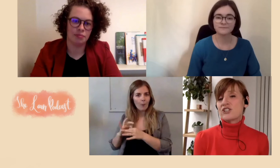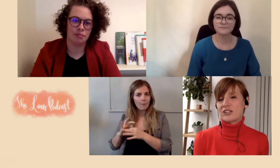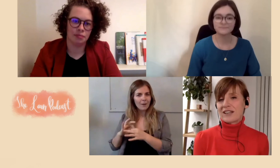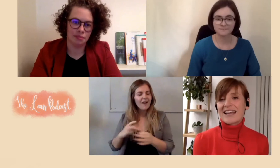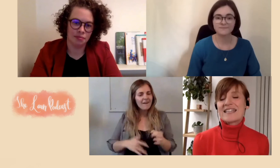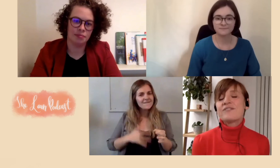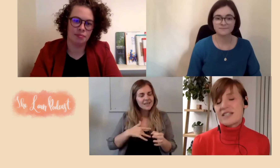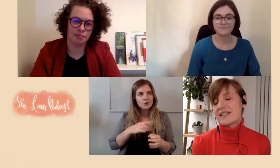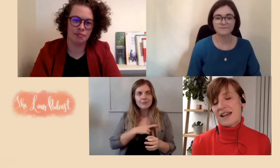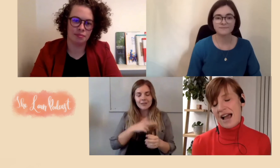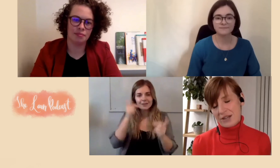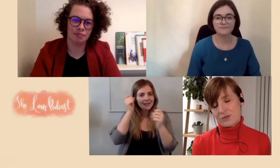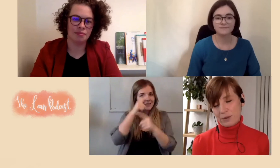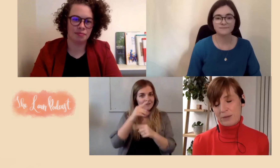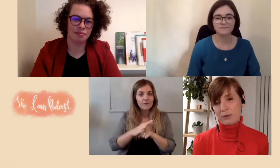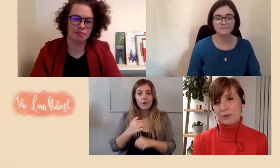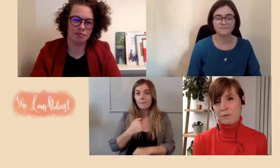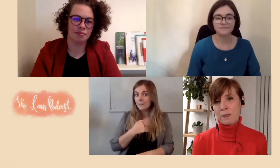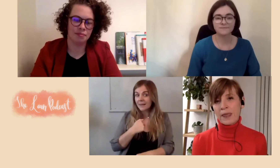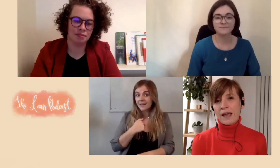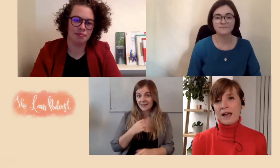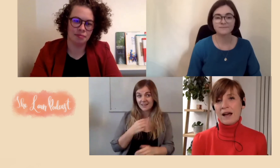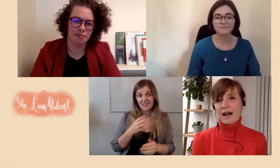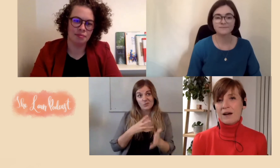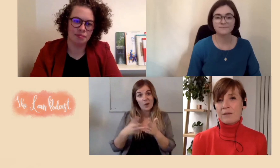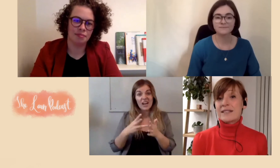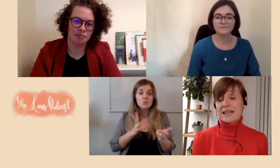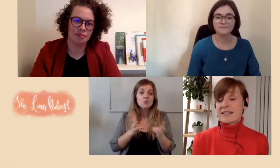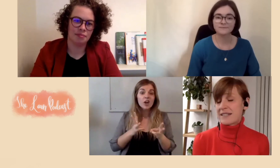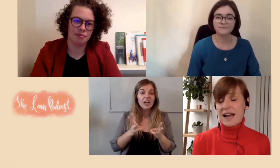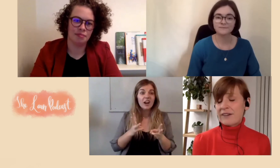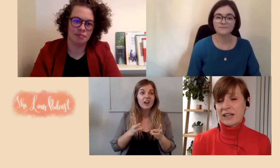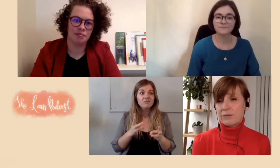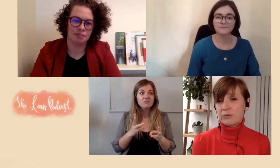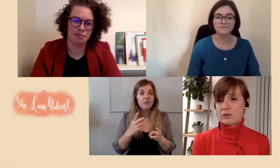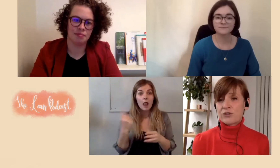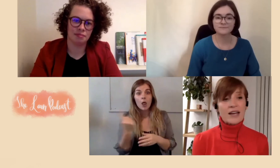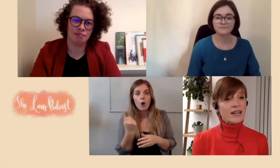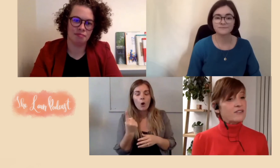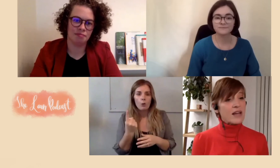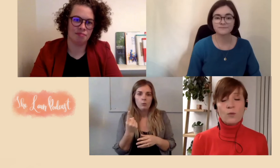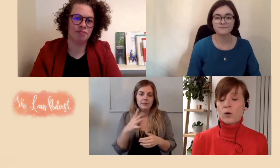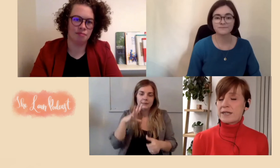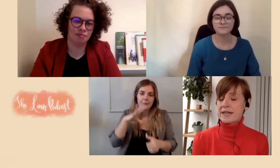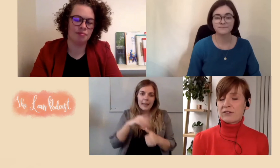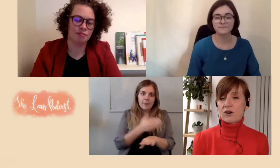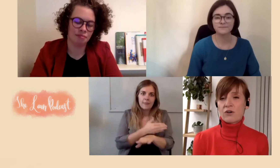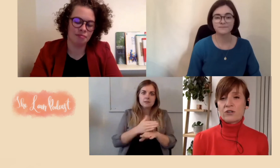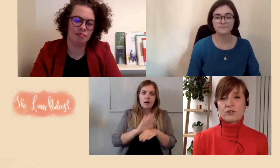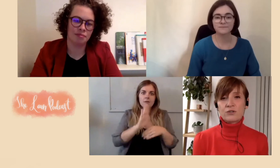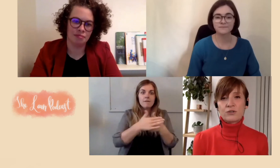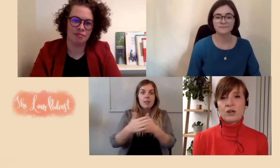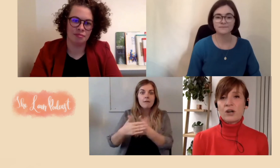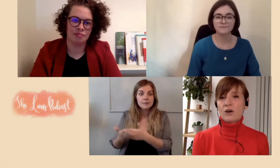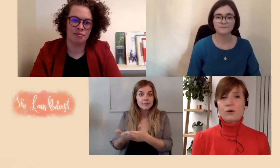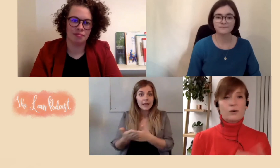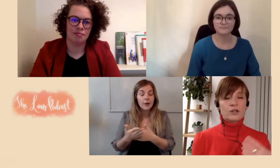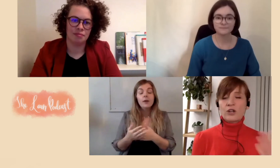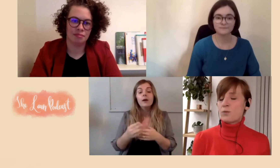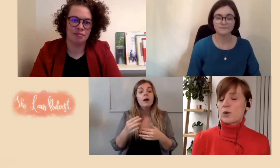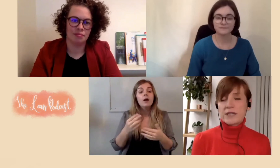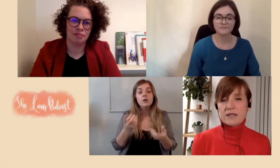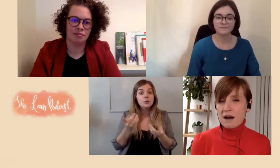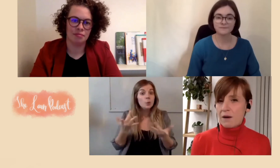at the beginning, was suddenly switching on Zoom and being on, and then just clicking leave meeting, and then it's like, that's